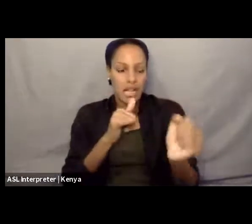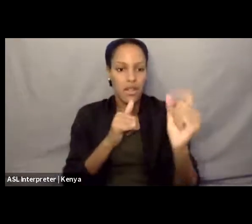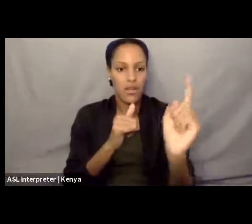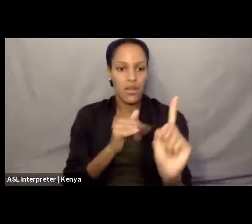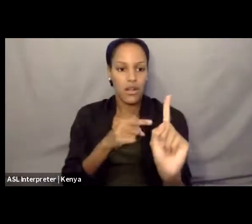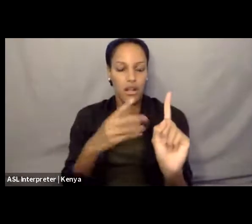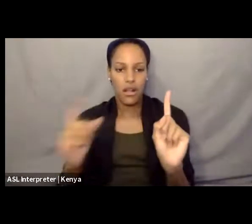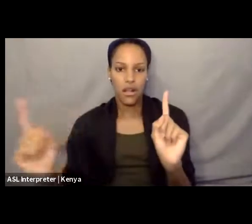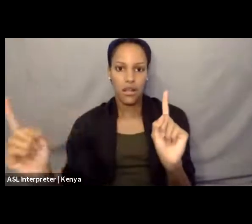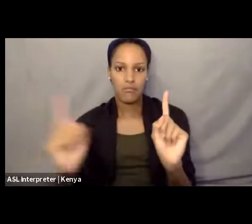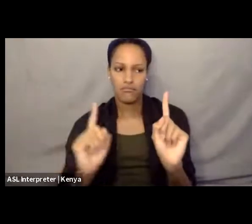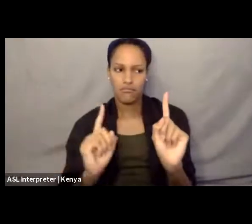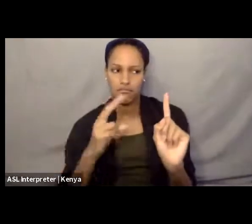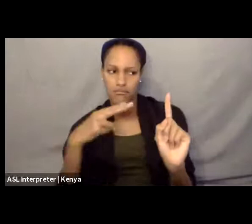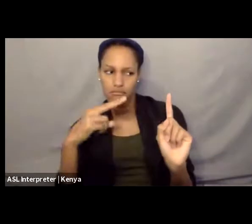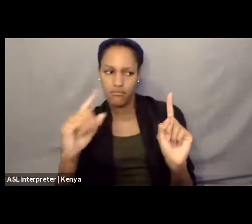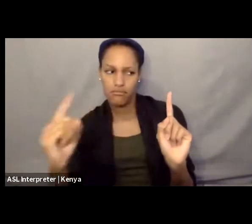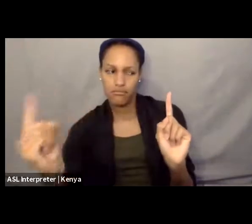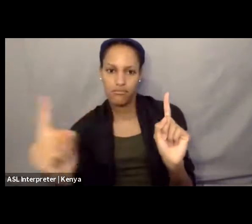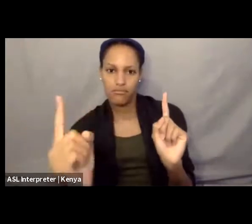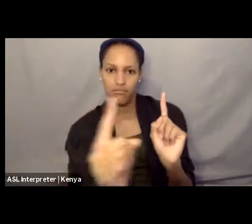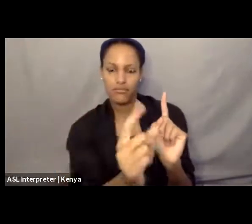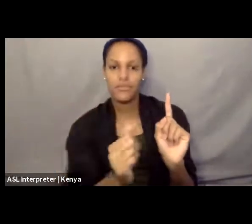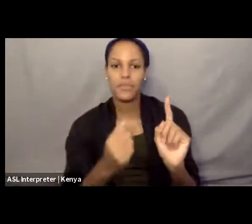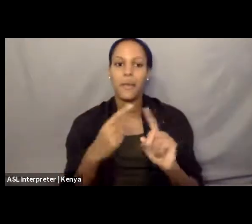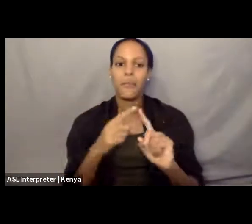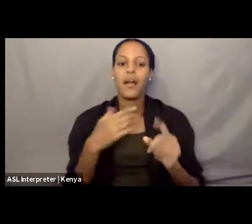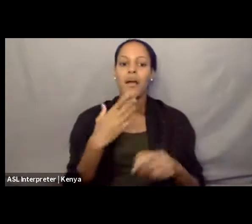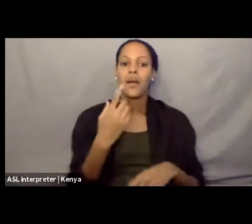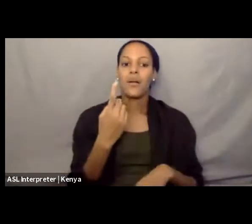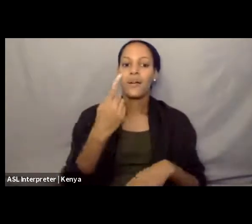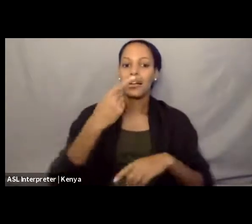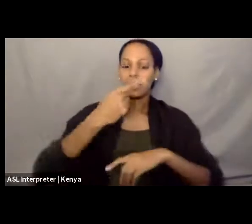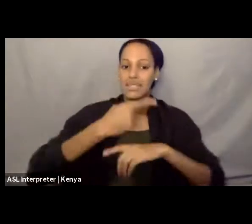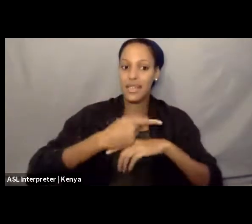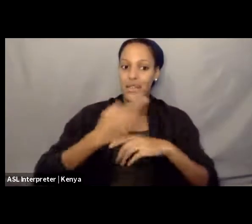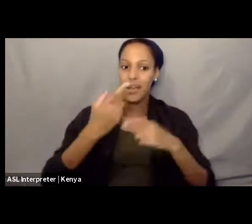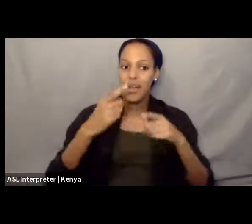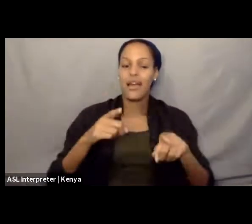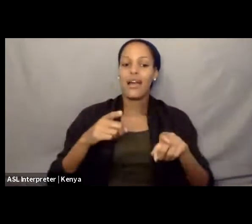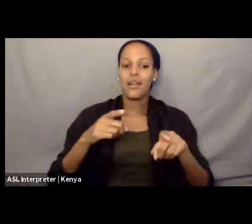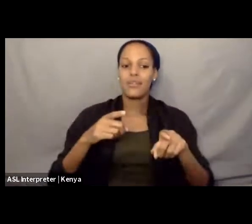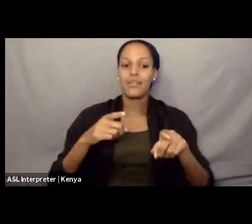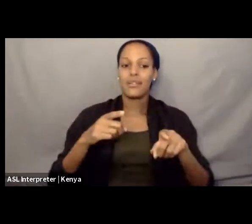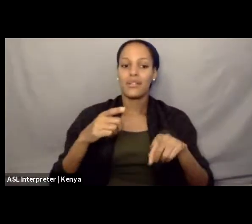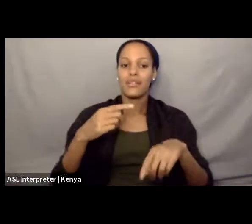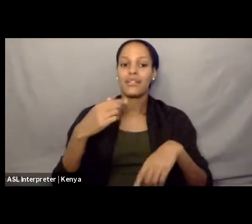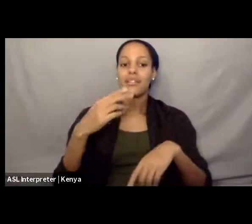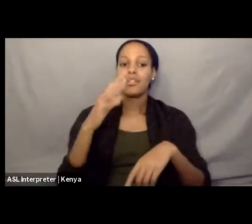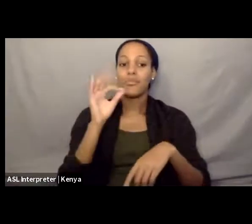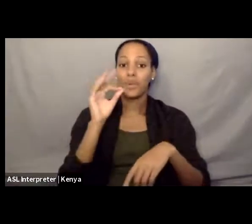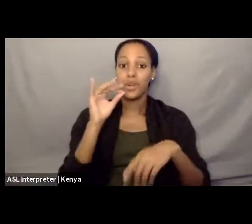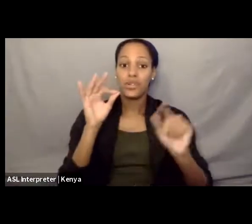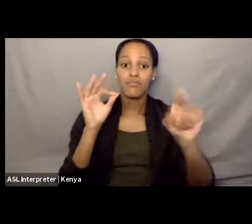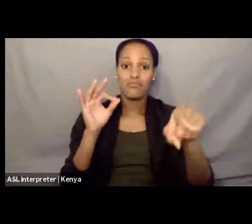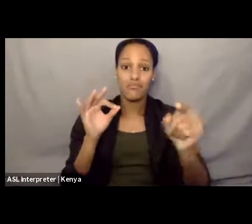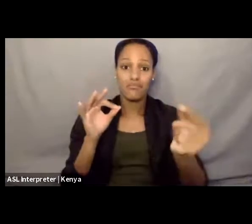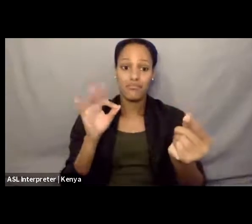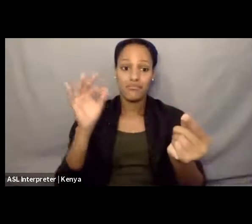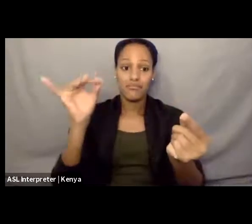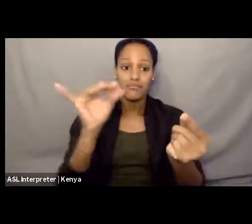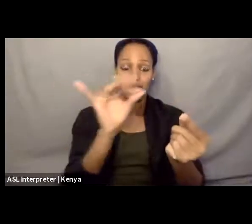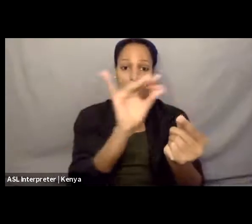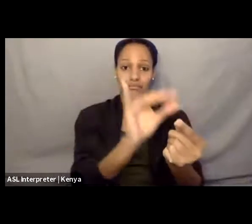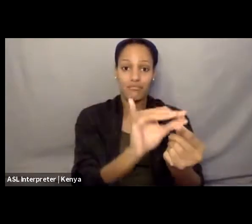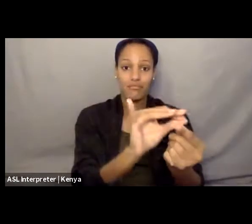to me, until the blur of light did in fact dip its face into the meager sweet in my hand. And